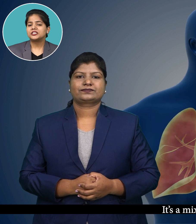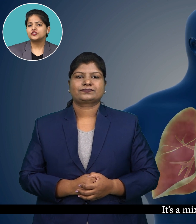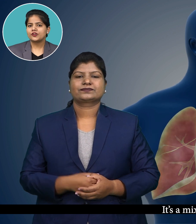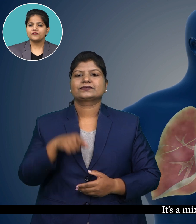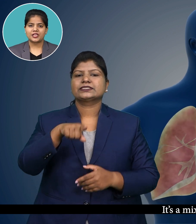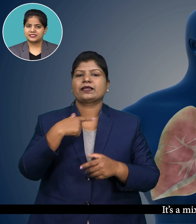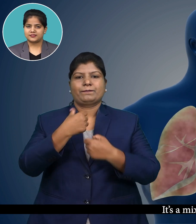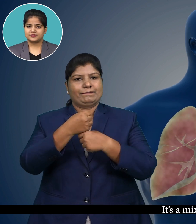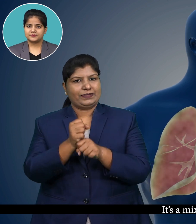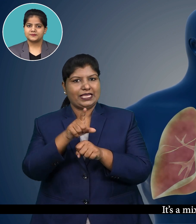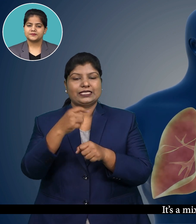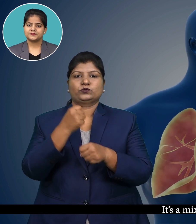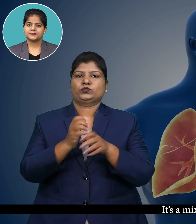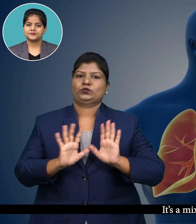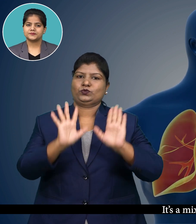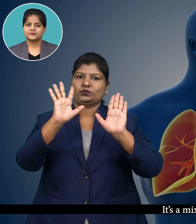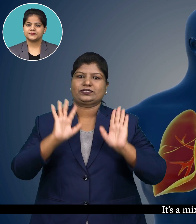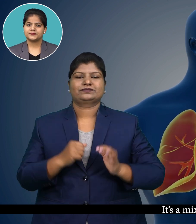It's a mixture of gases.